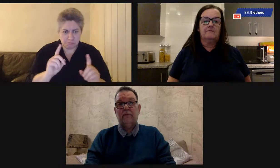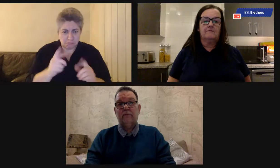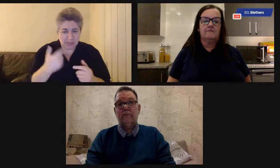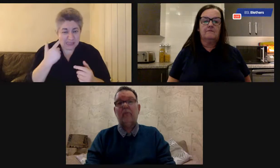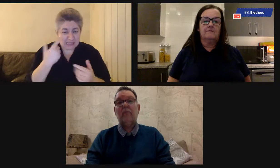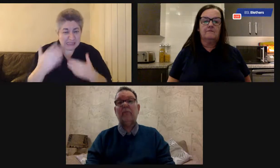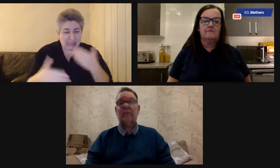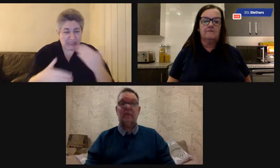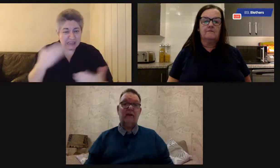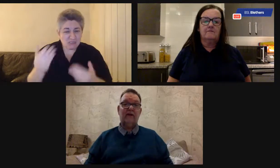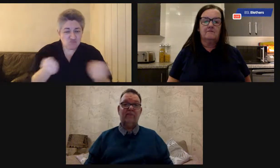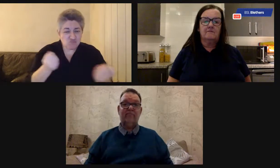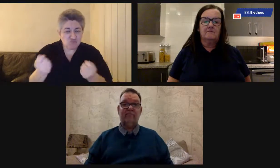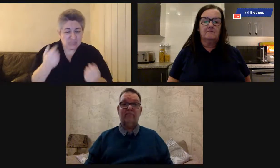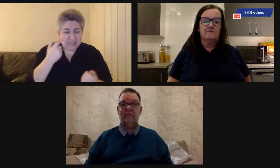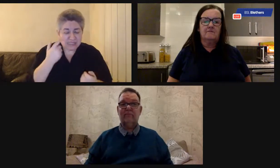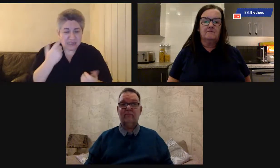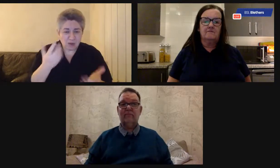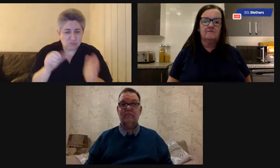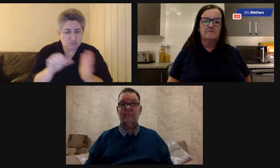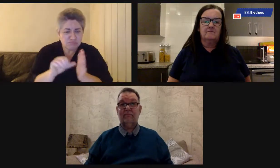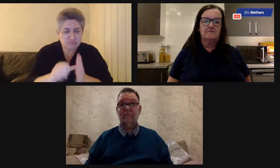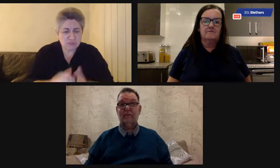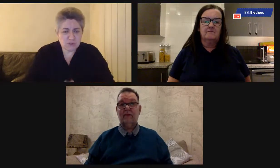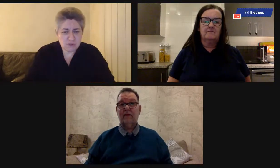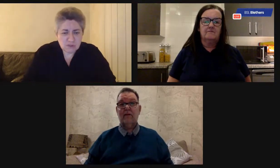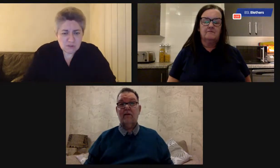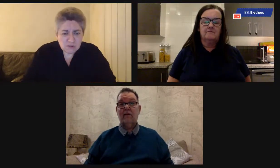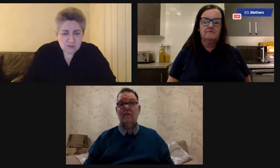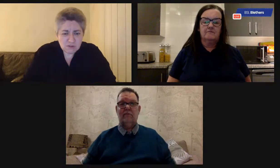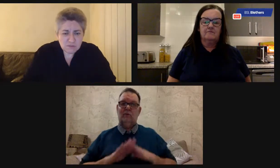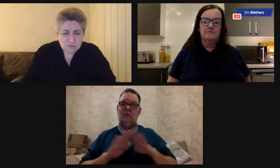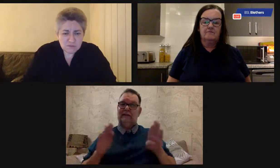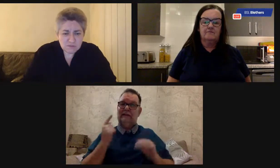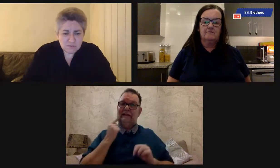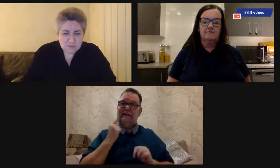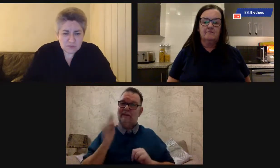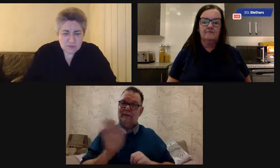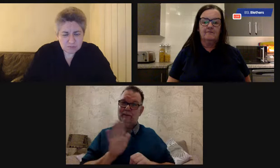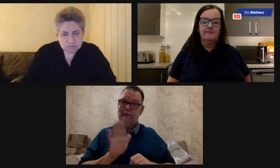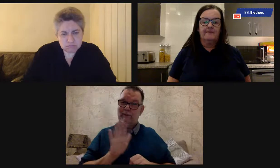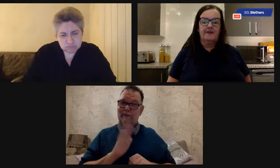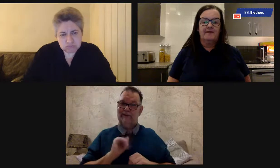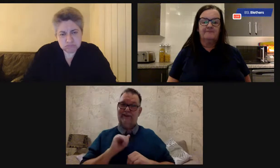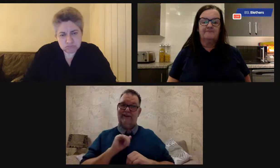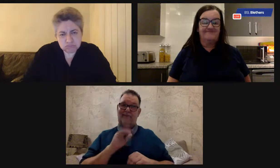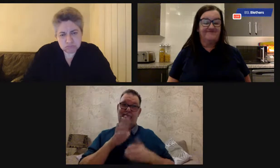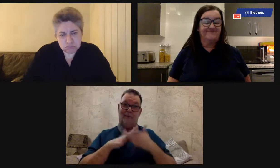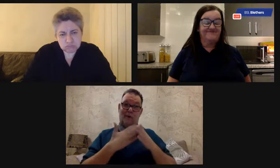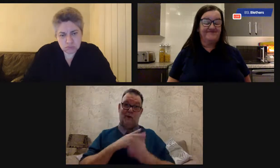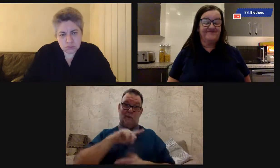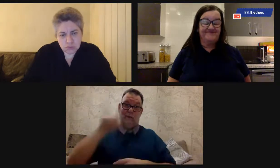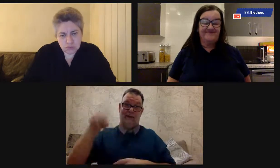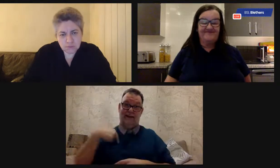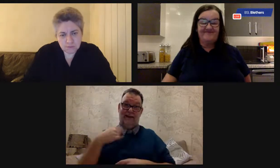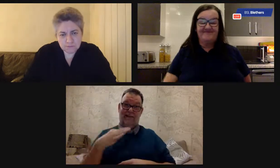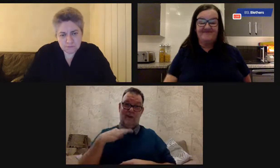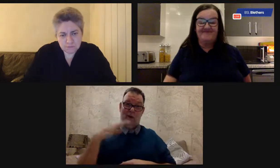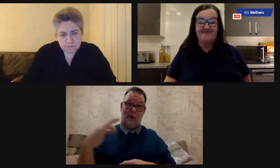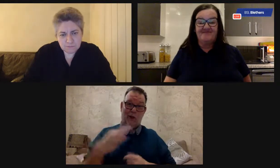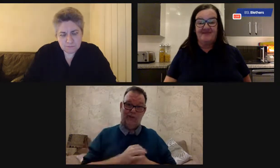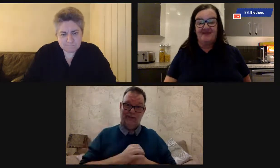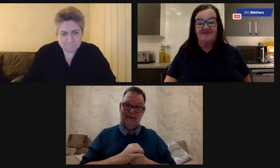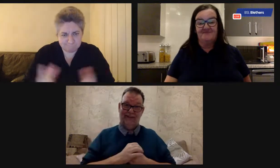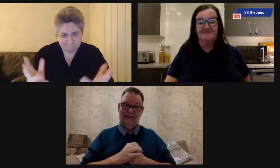such a massive event to manage. Is it easy? Oh, no, not at all.